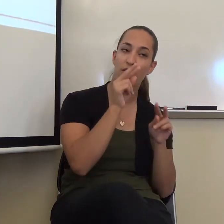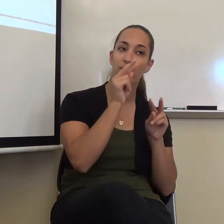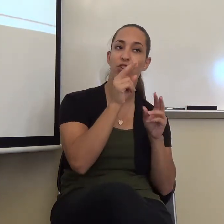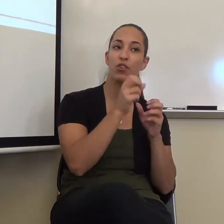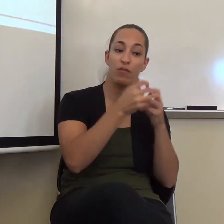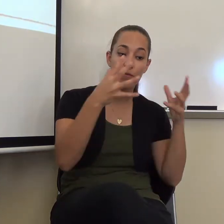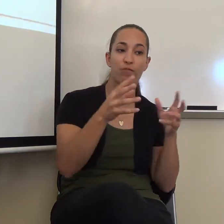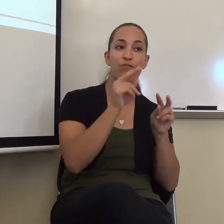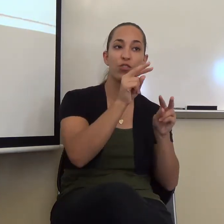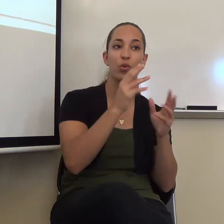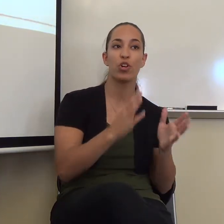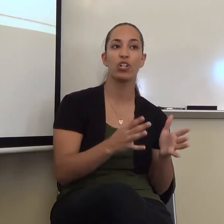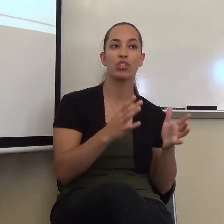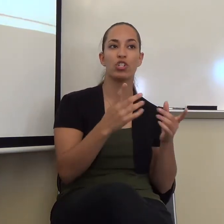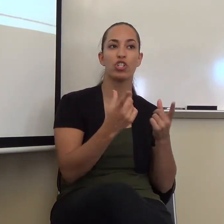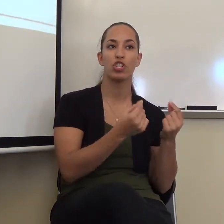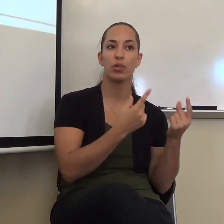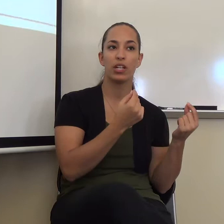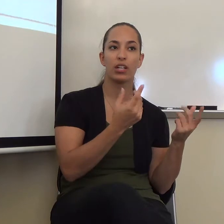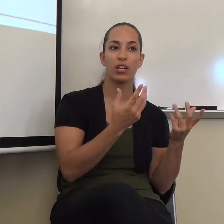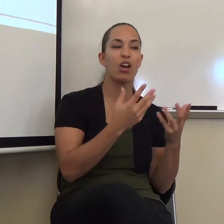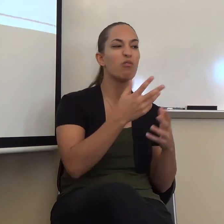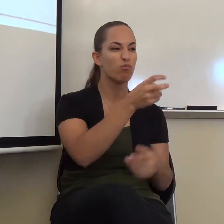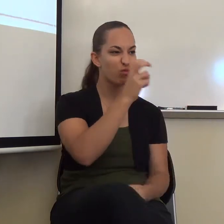And what are light viewers doing here?